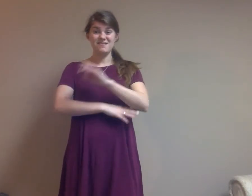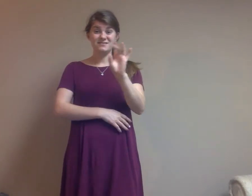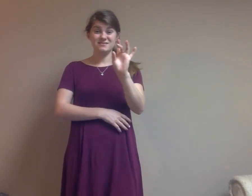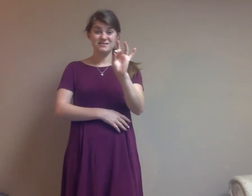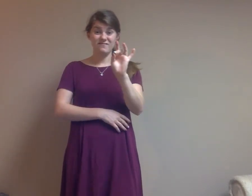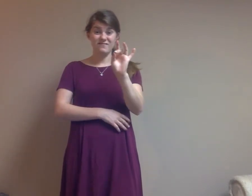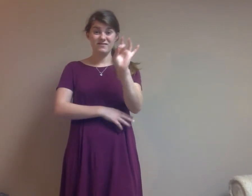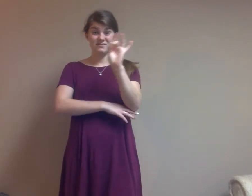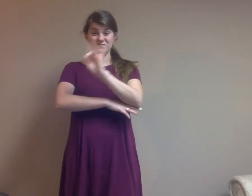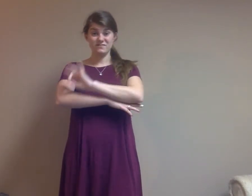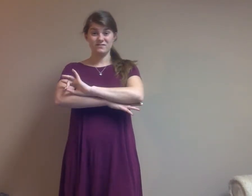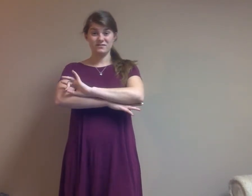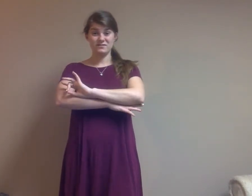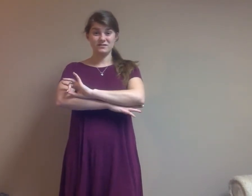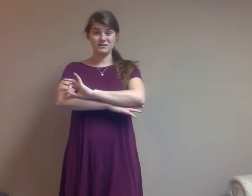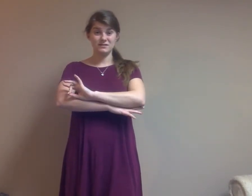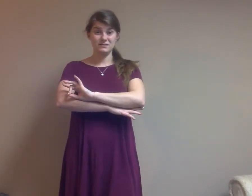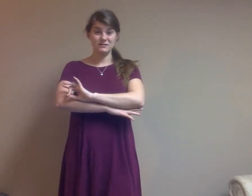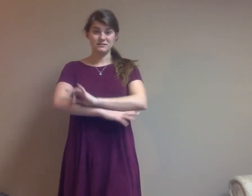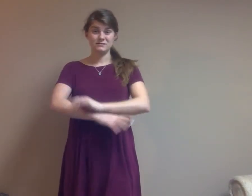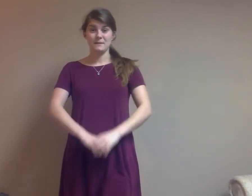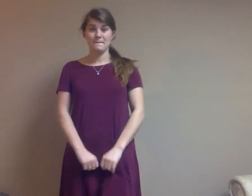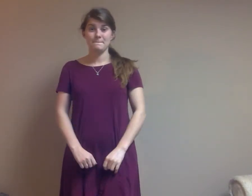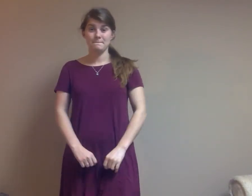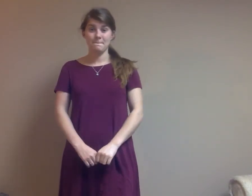God, it's so weird to feel nervous about seeing your own daughter.